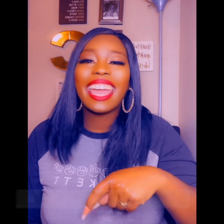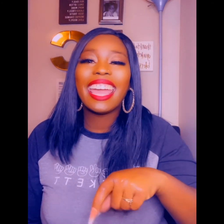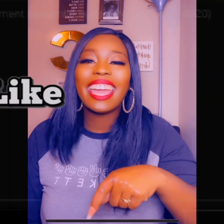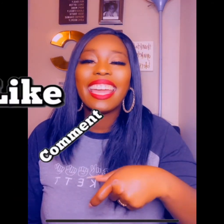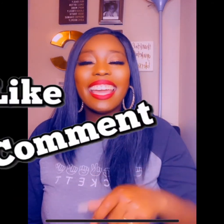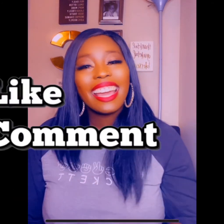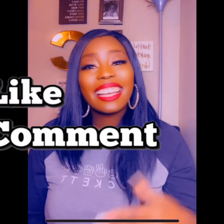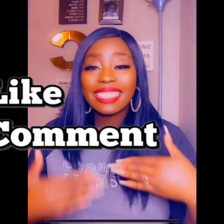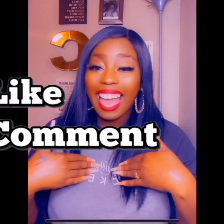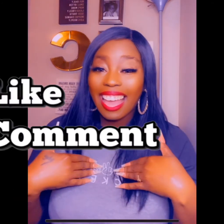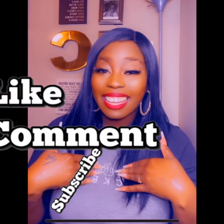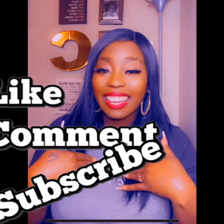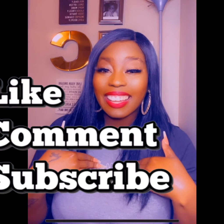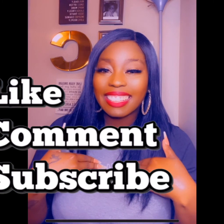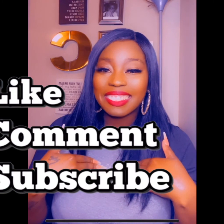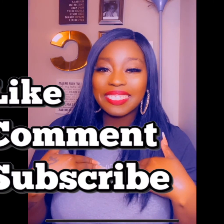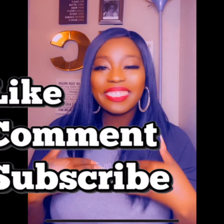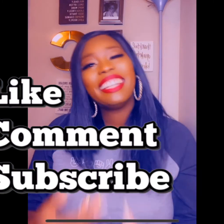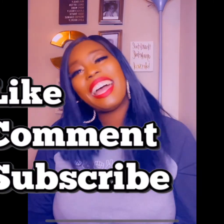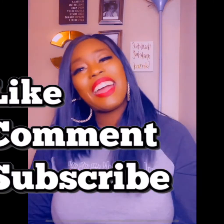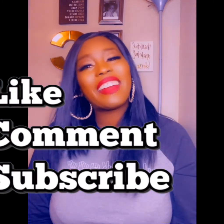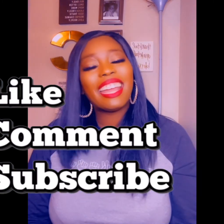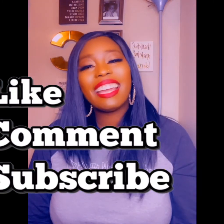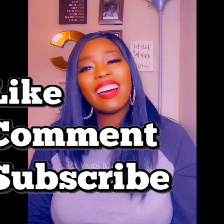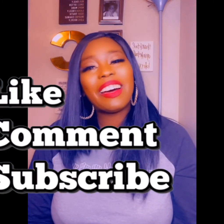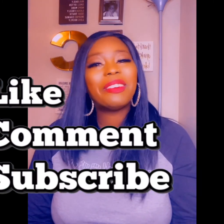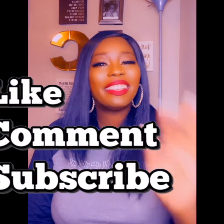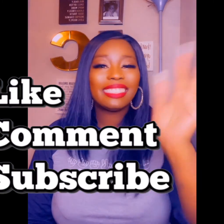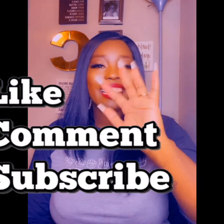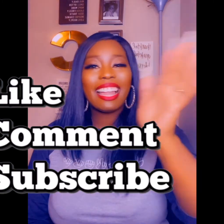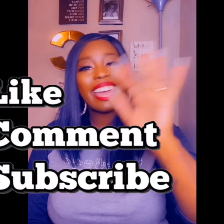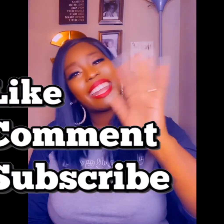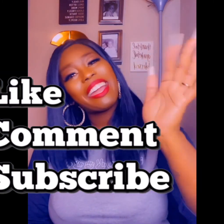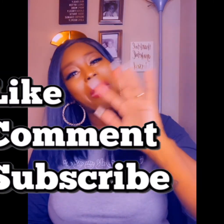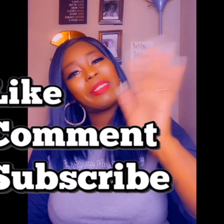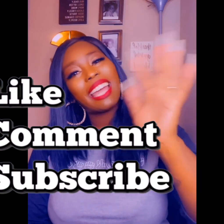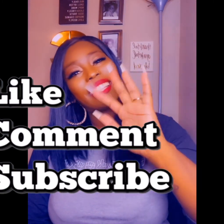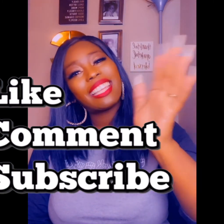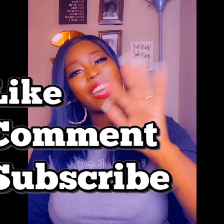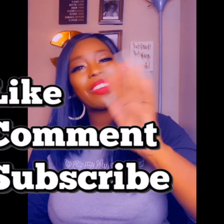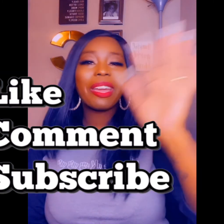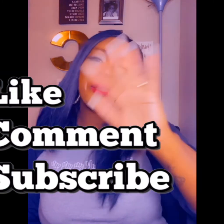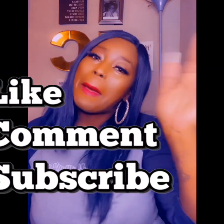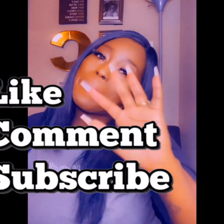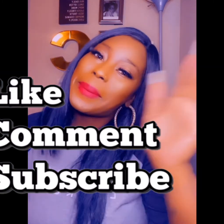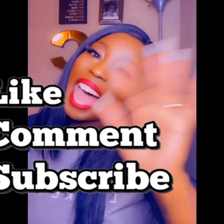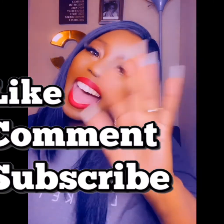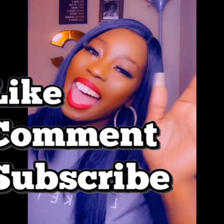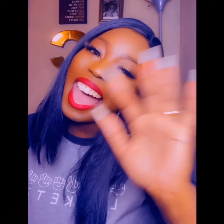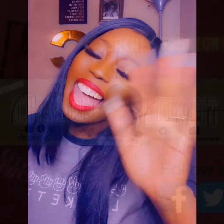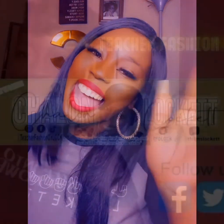Day, because I am. All right, y'all. See y'all later. Happy Thanksgiving.